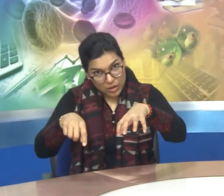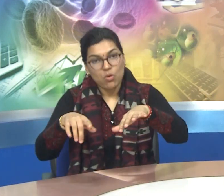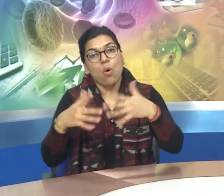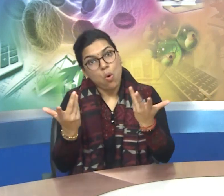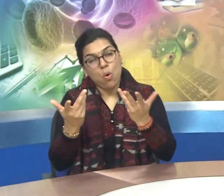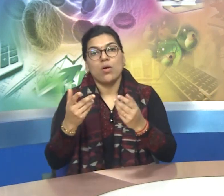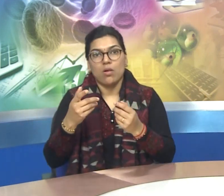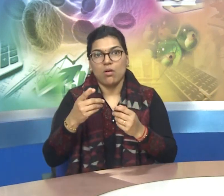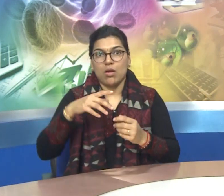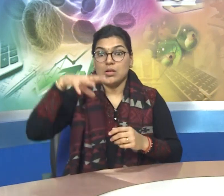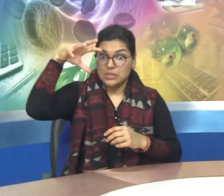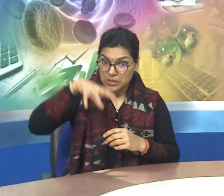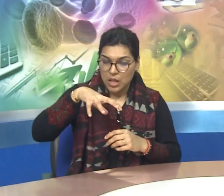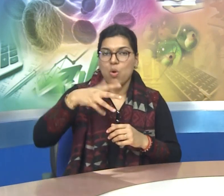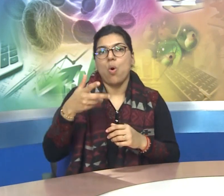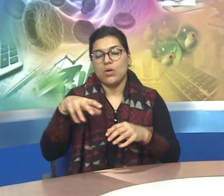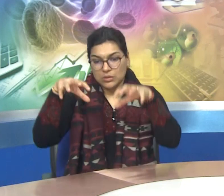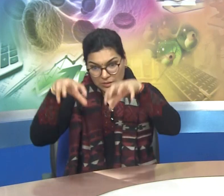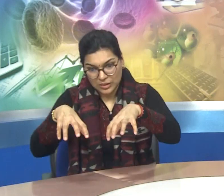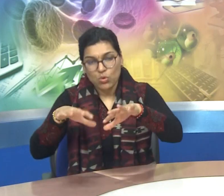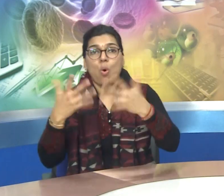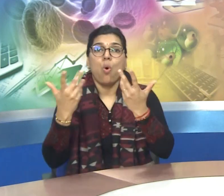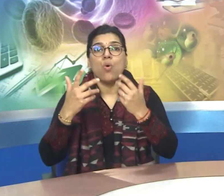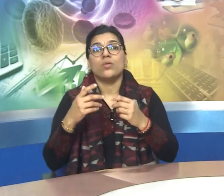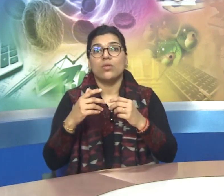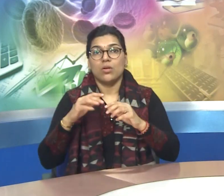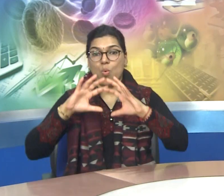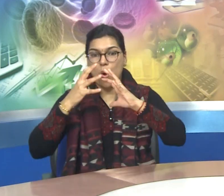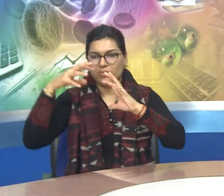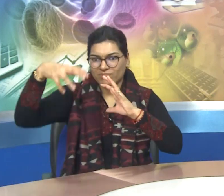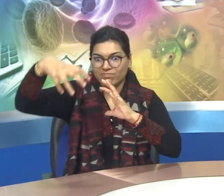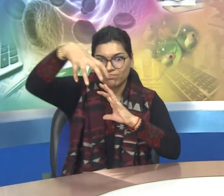The second is physical map.